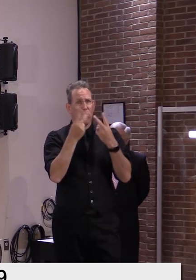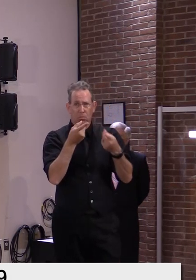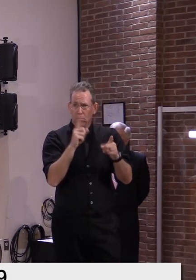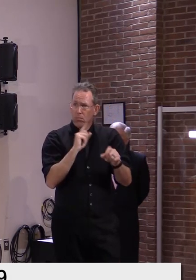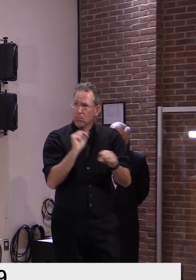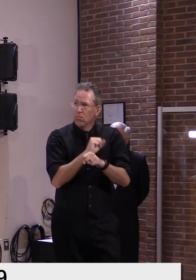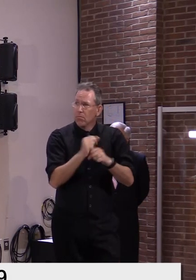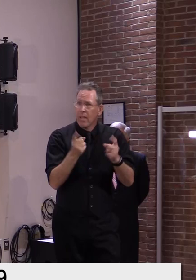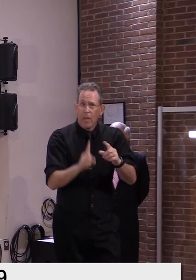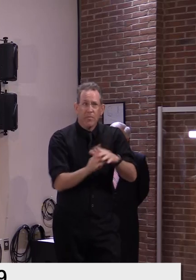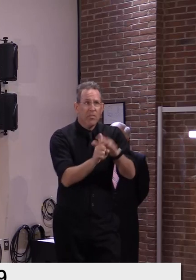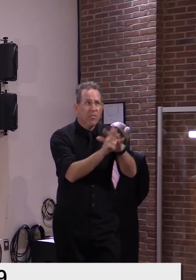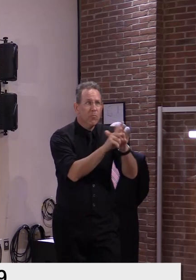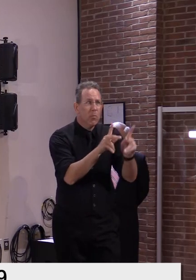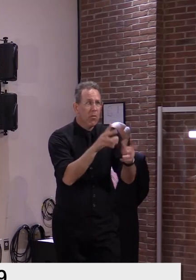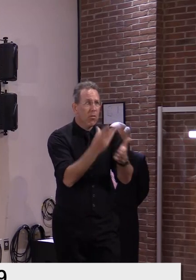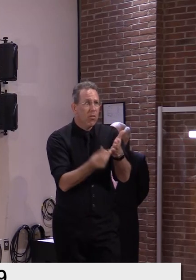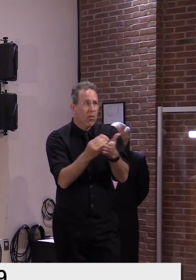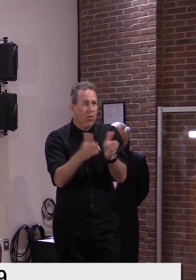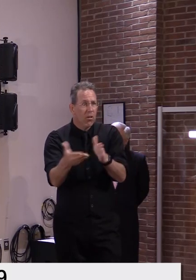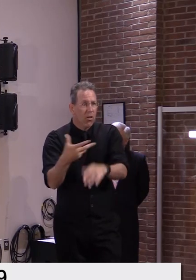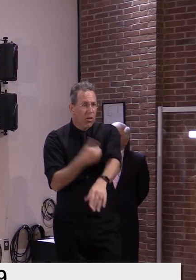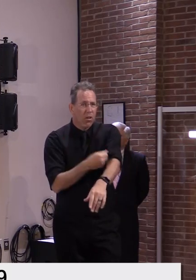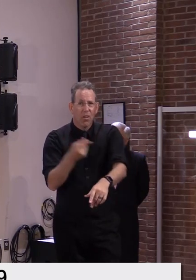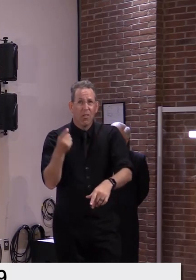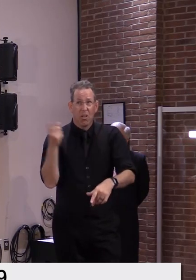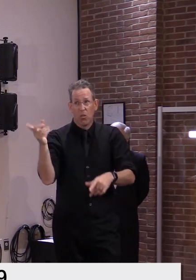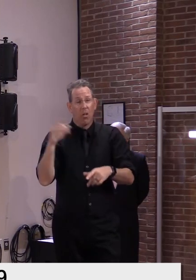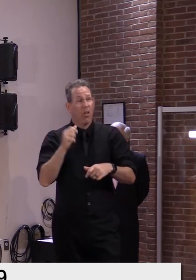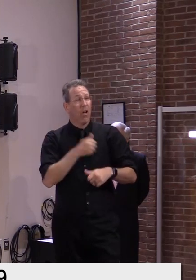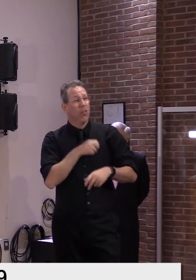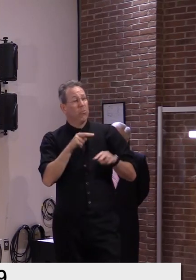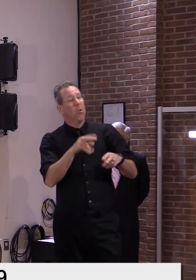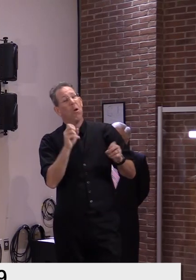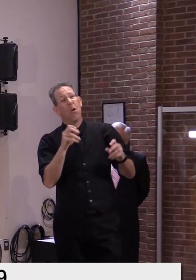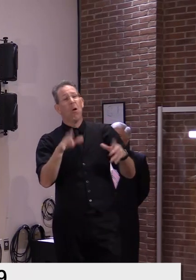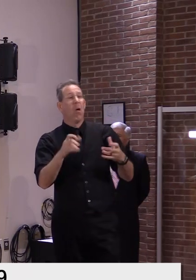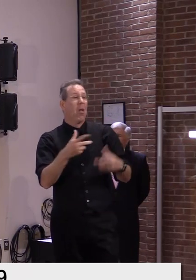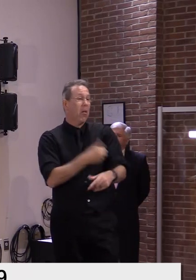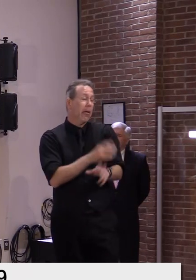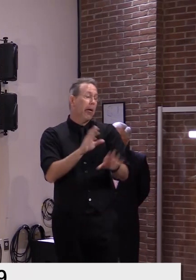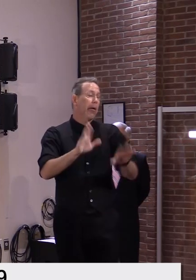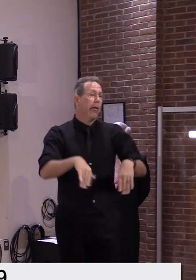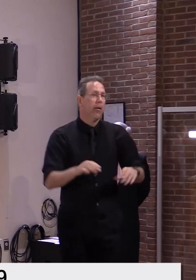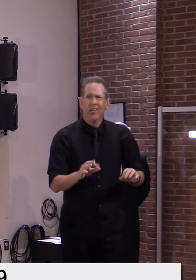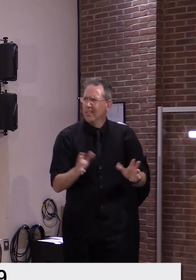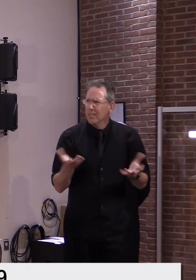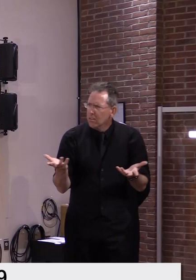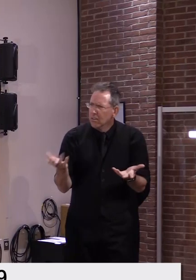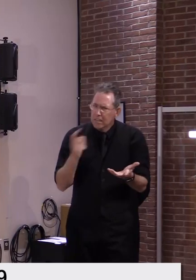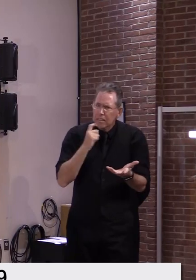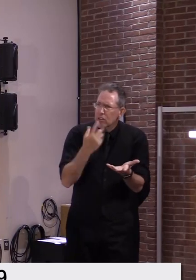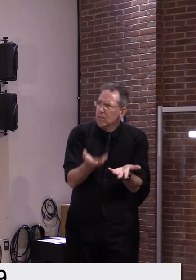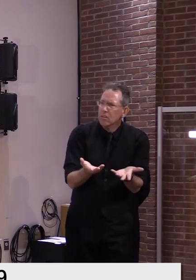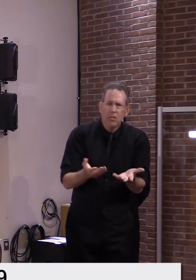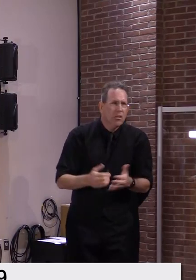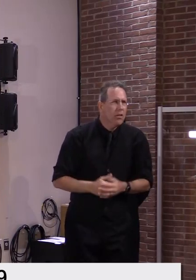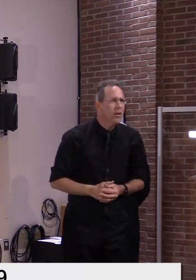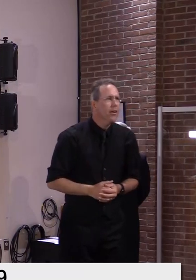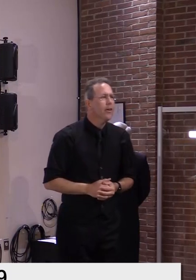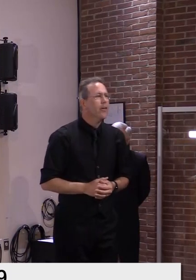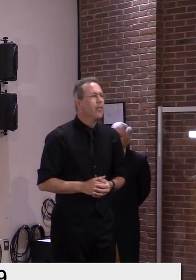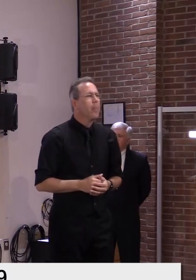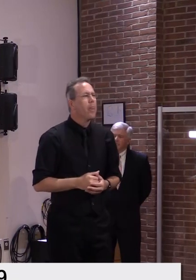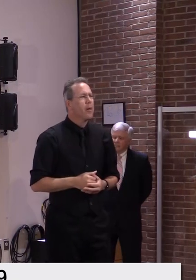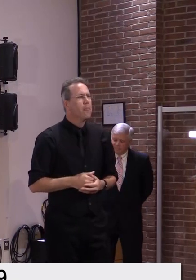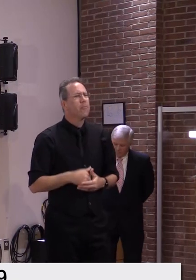1 or 2, but whatever. But, okay, my other question today, Governor, the